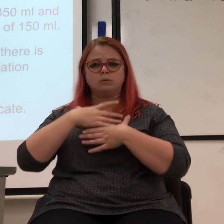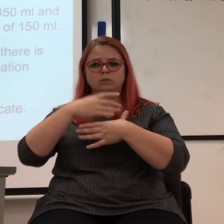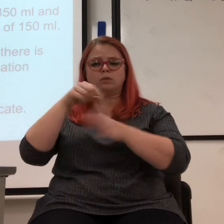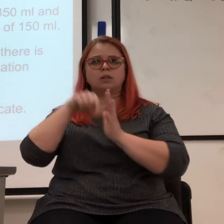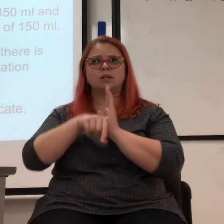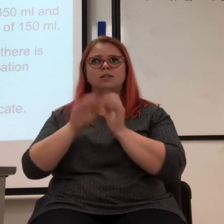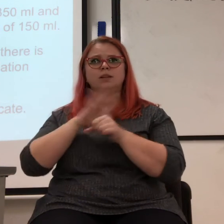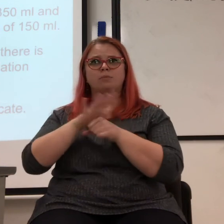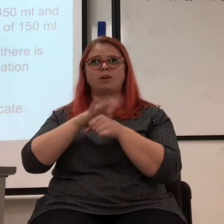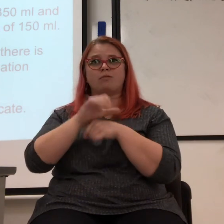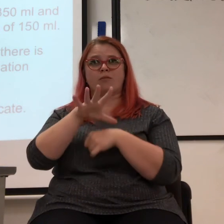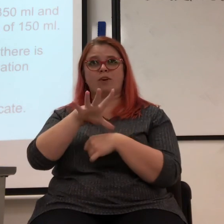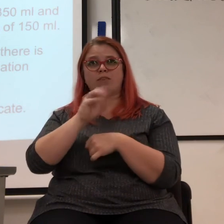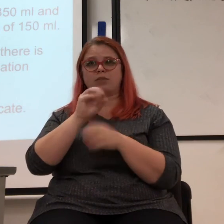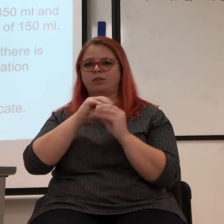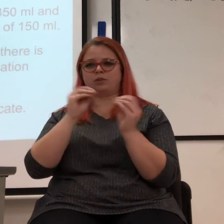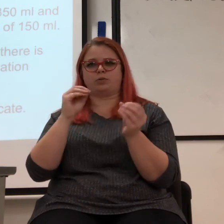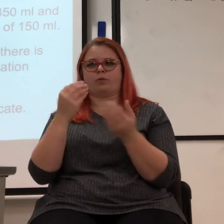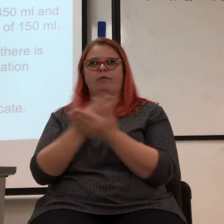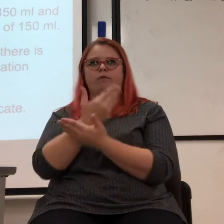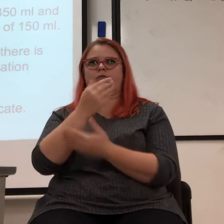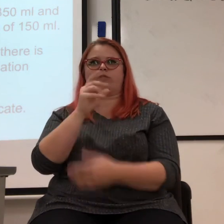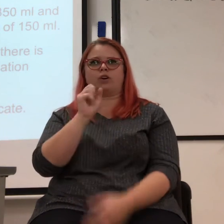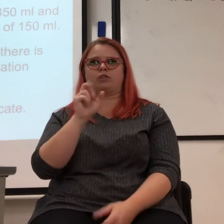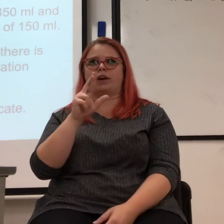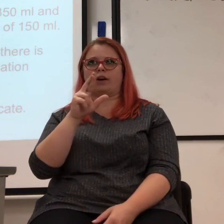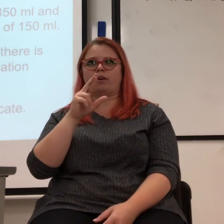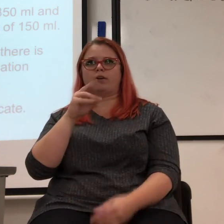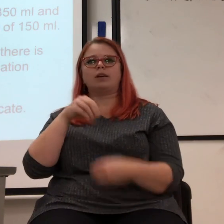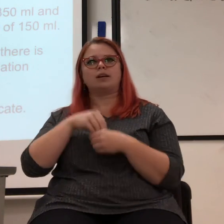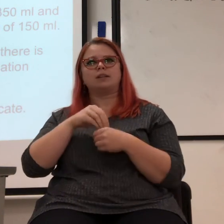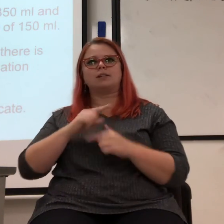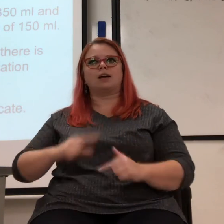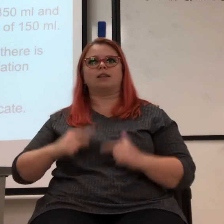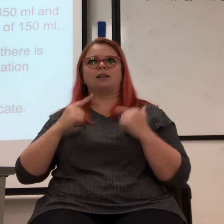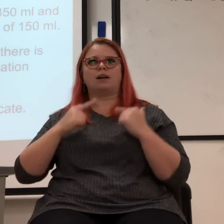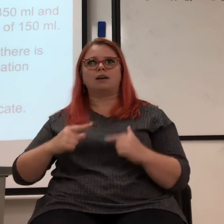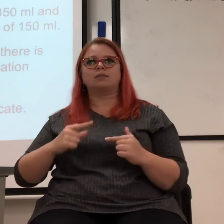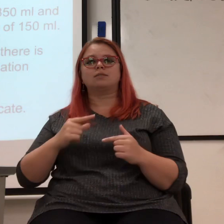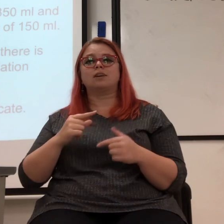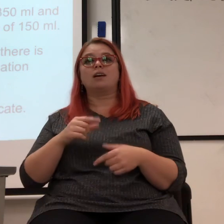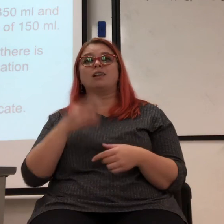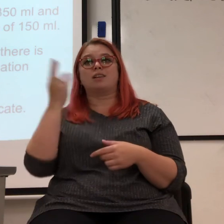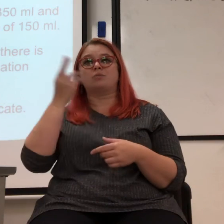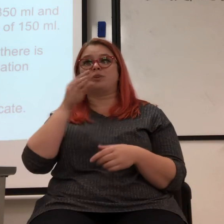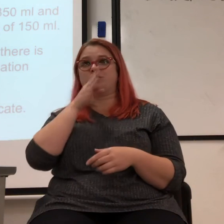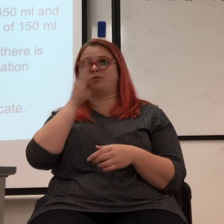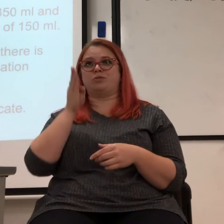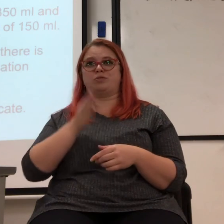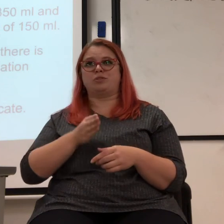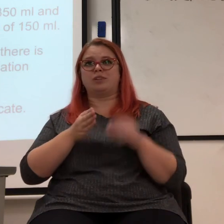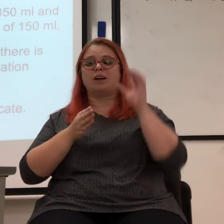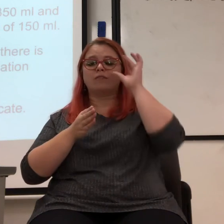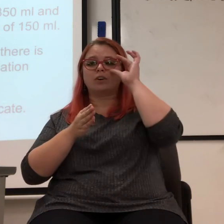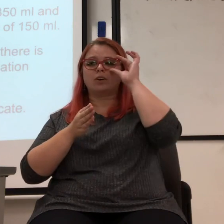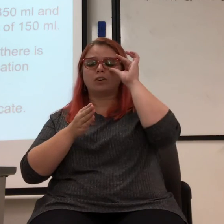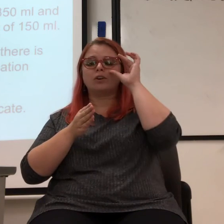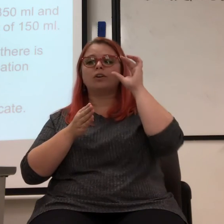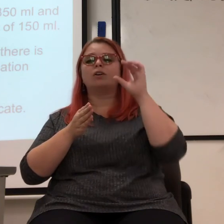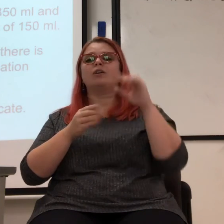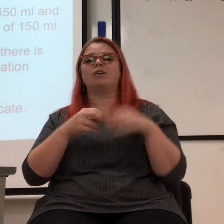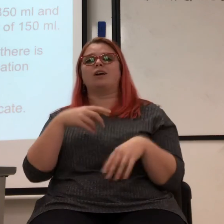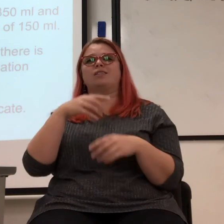lung and you could suffocate. That's why never sit at the bottom of a swimming pool and breathe through a garden hose that's